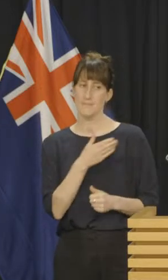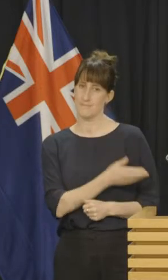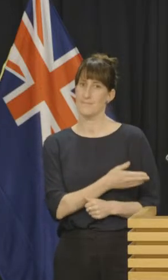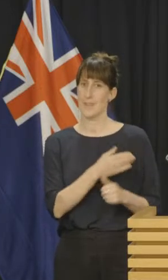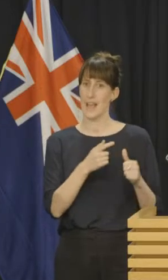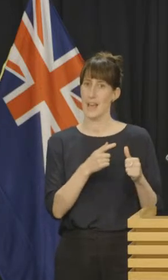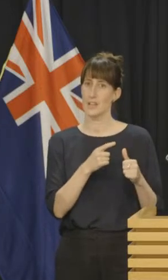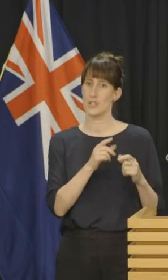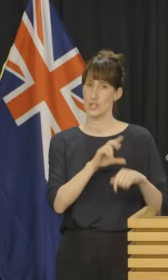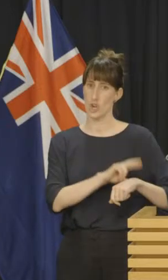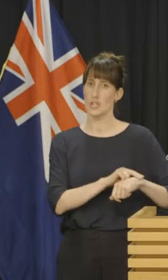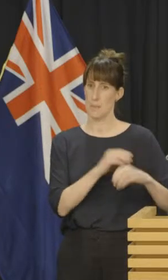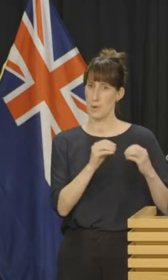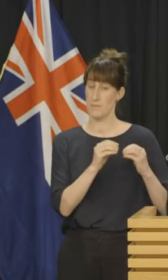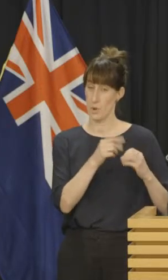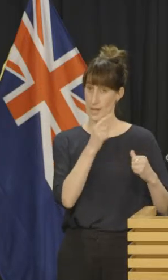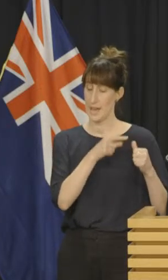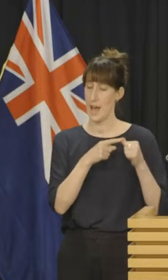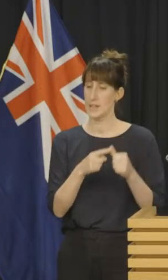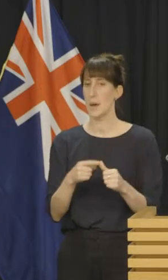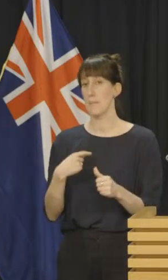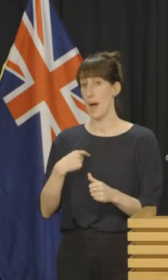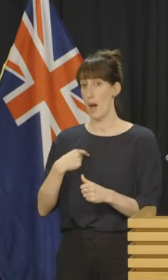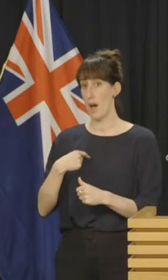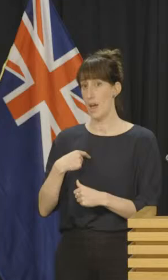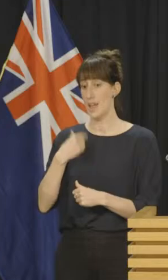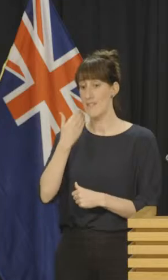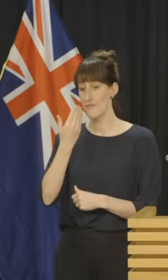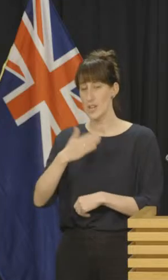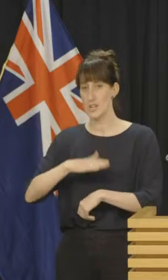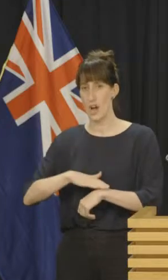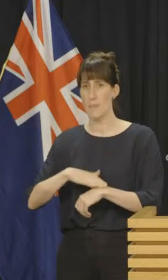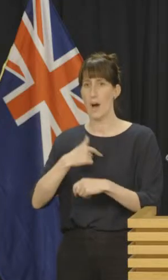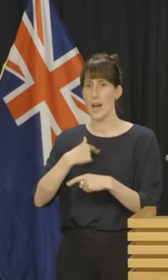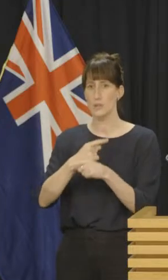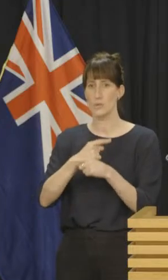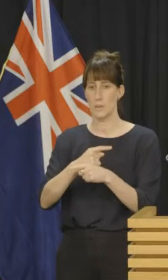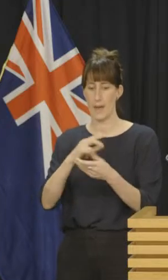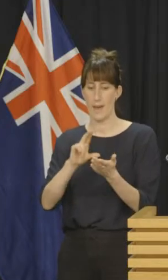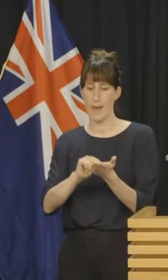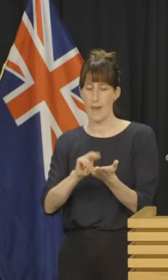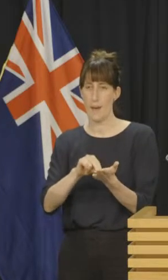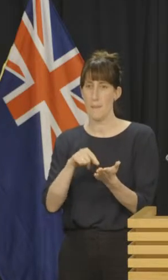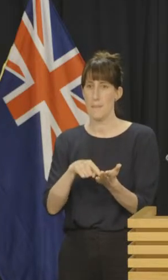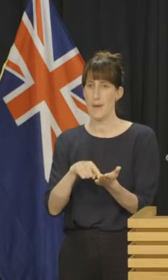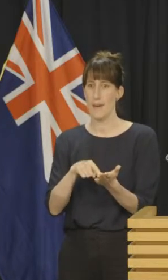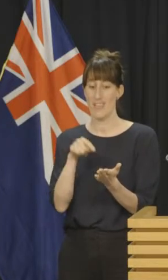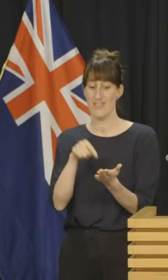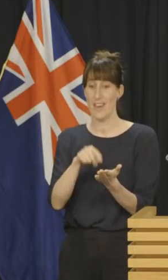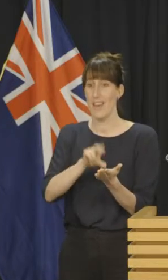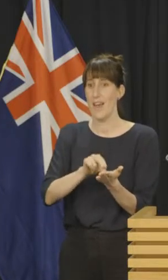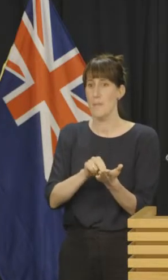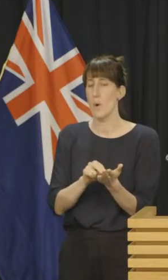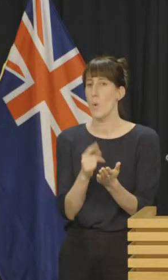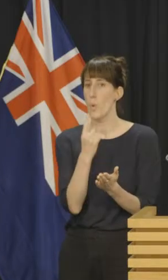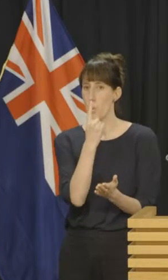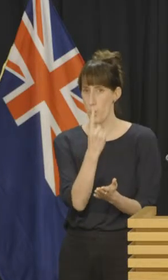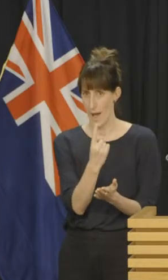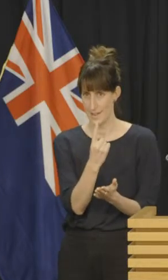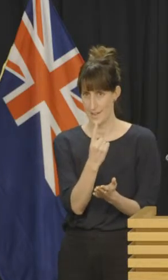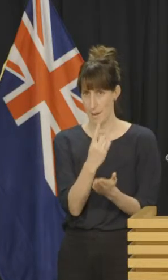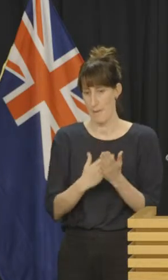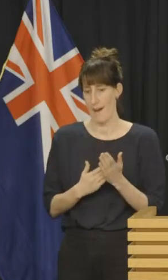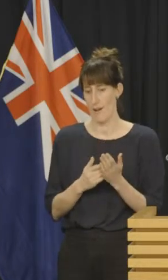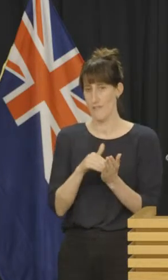been used, but I would just reiterate the point that I've made every time we've talked about this, that the COVID Tracer app is a tool in the toolkit, and it helps